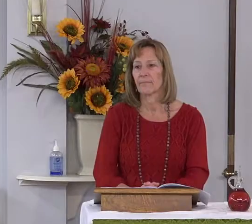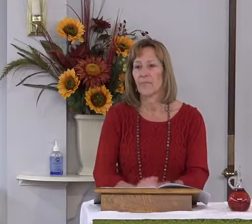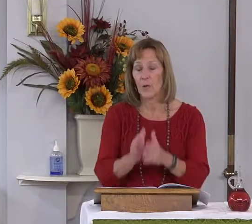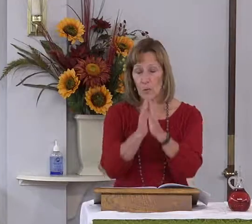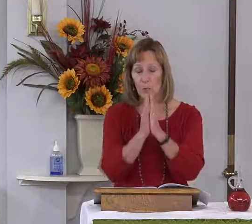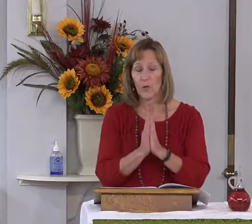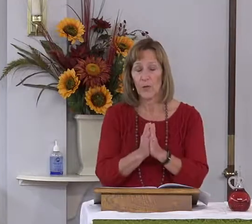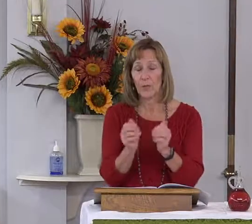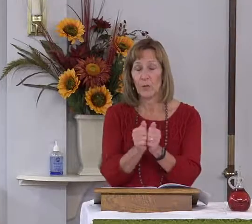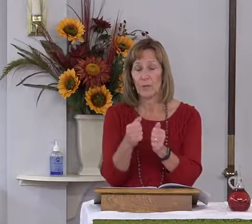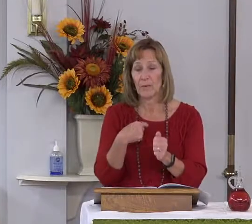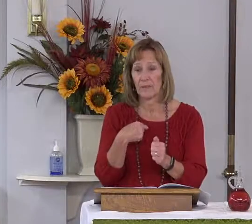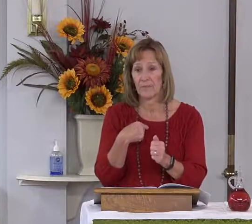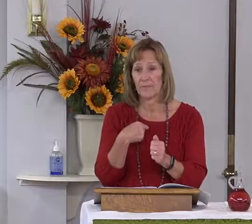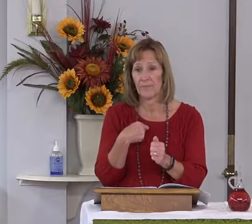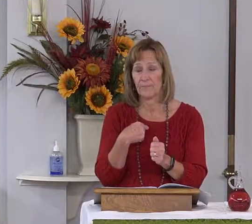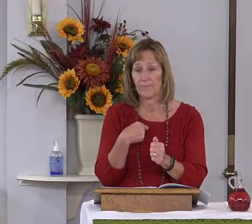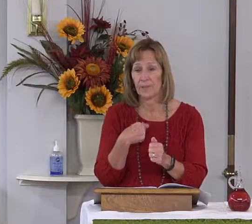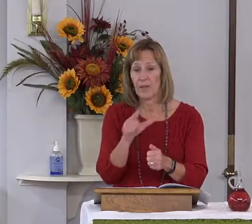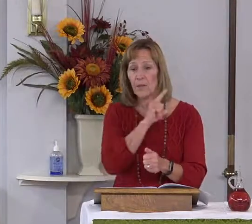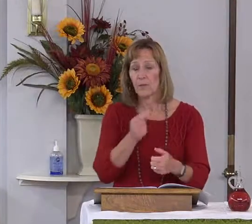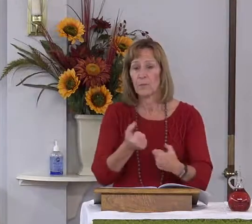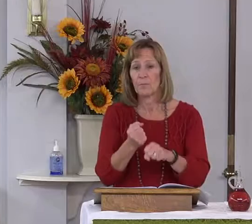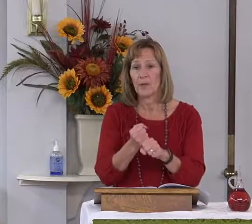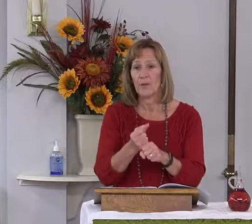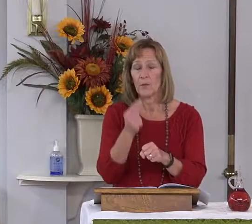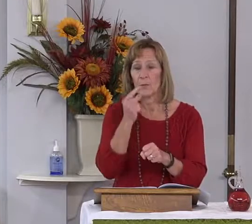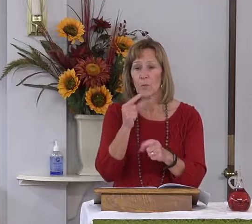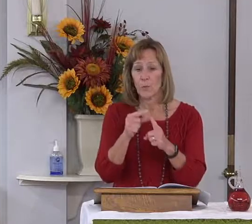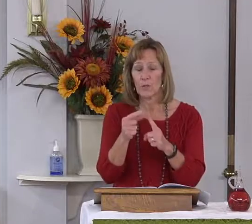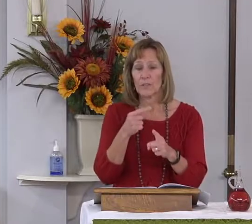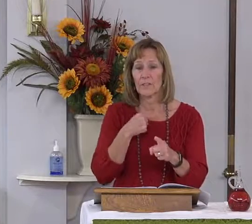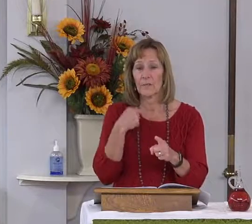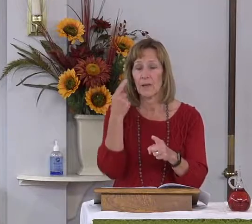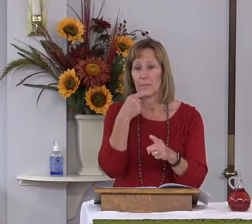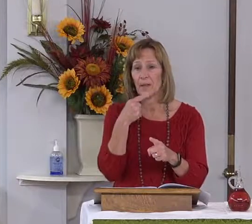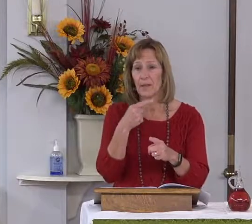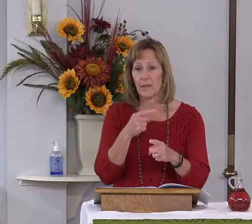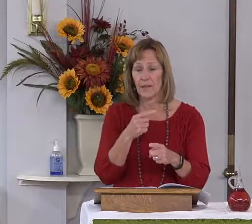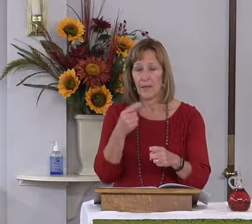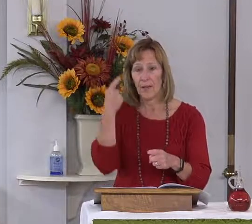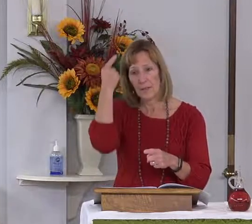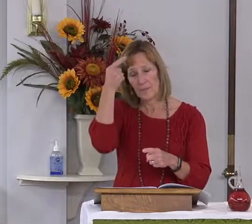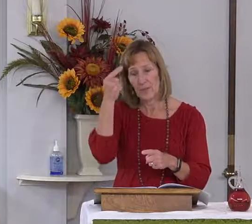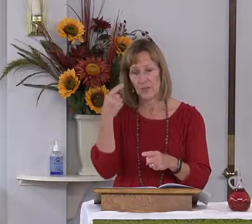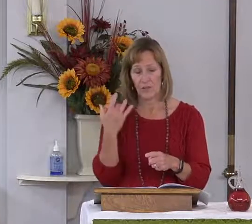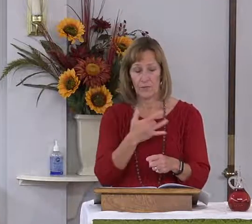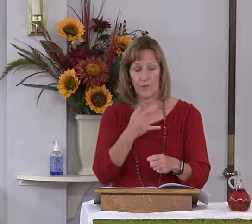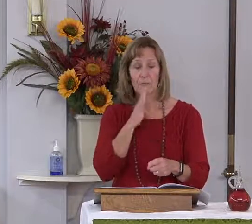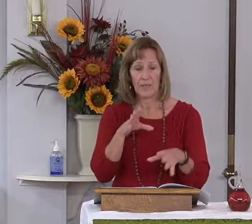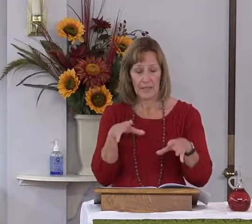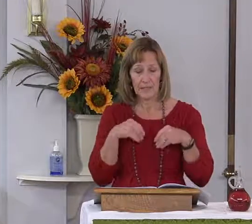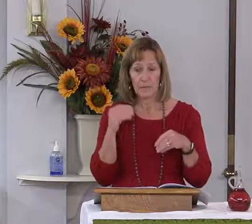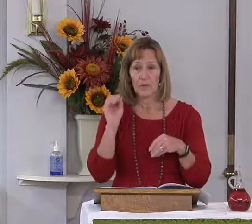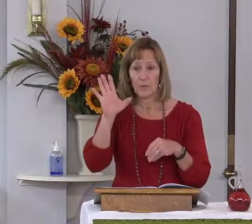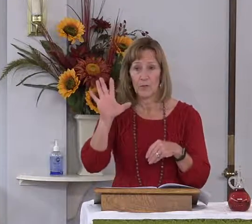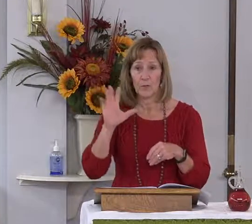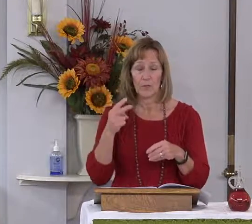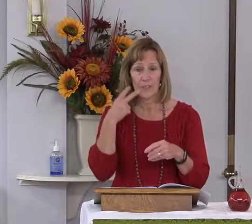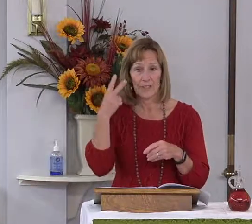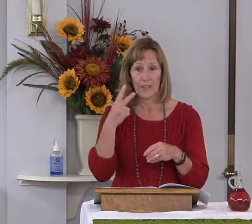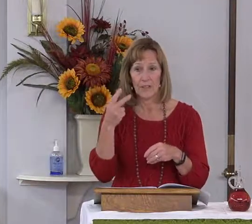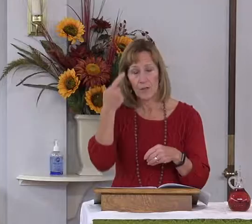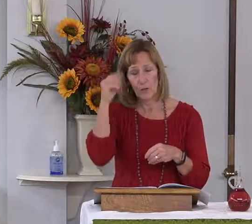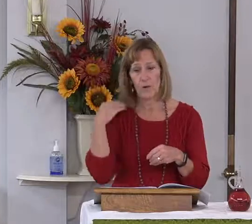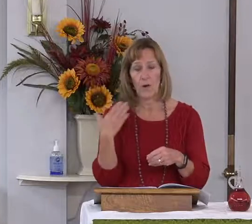pray with me. Lord, may the words of my mouth and the meditation of our hearts be acceptable in your sight,